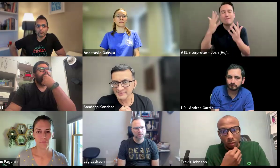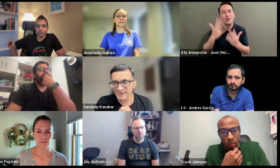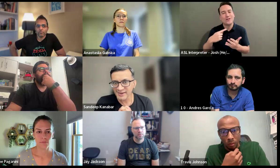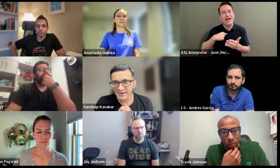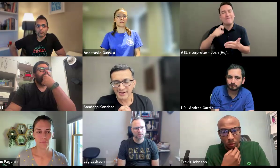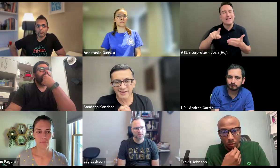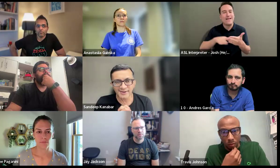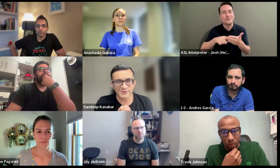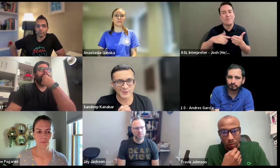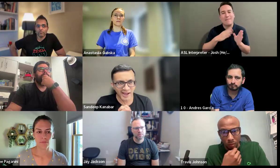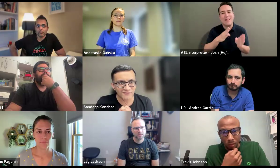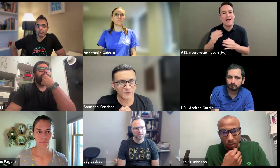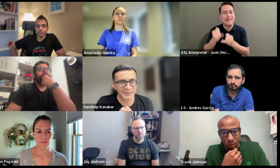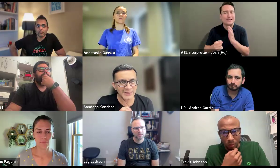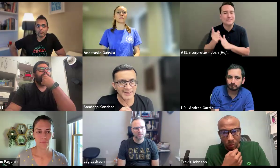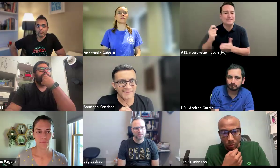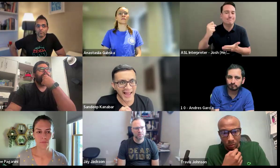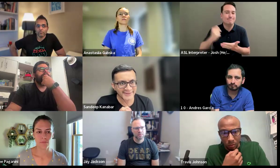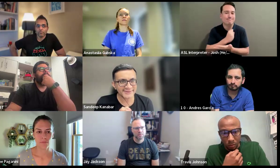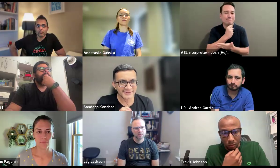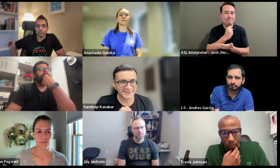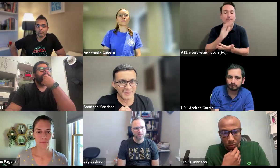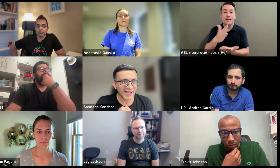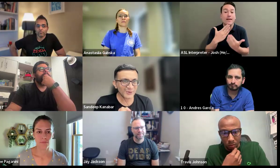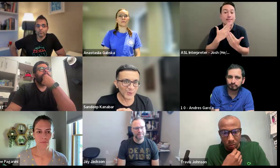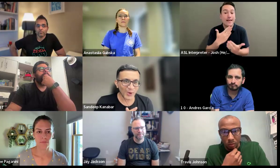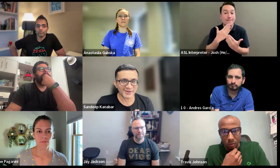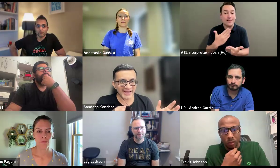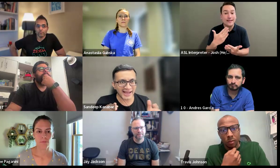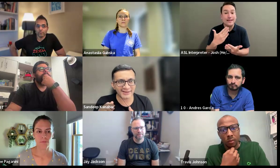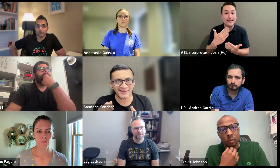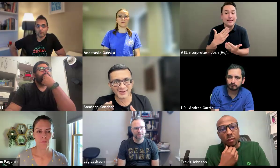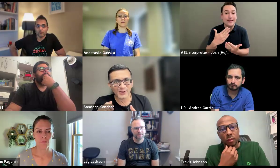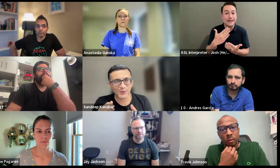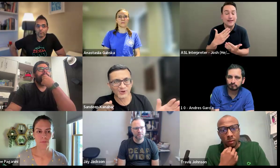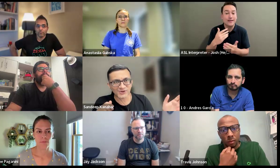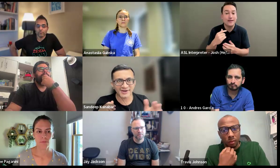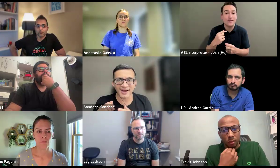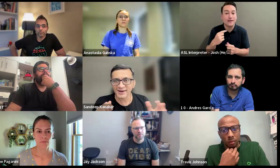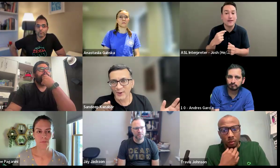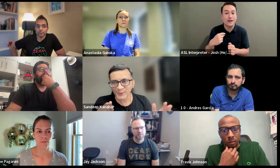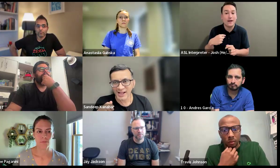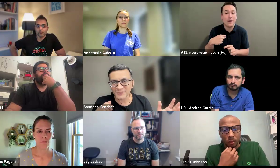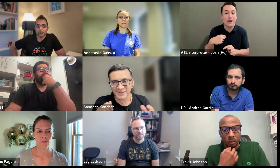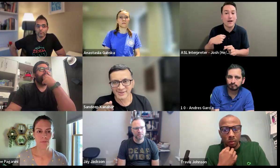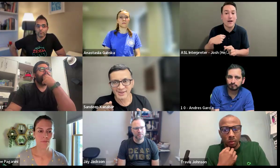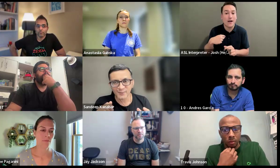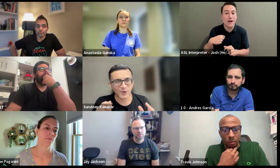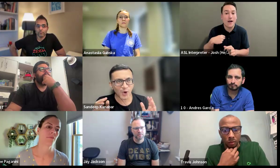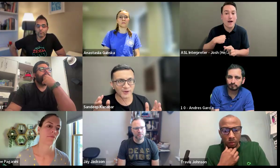minute. So thankfully, Matt, who was our ally, who was running around helping us with all